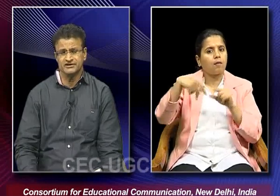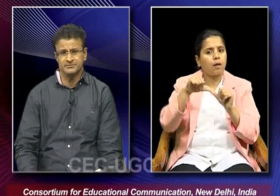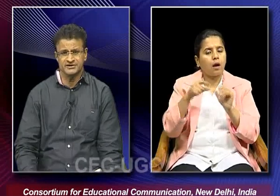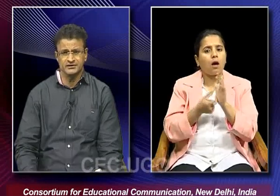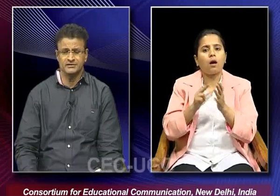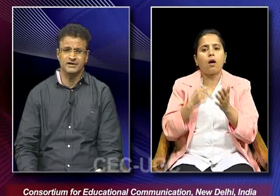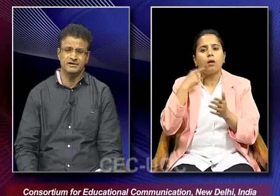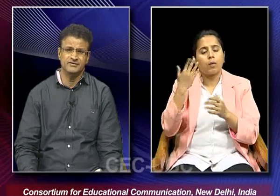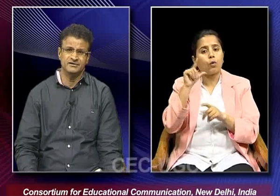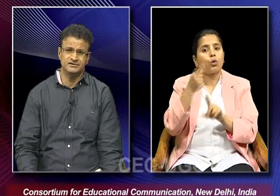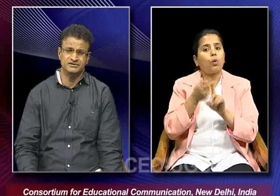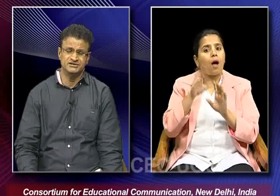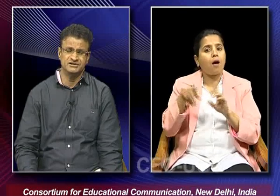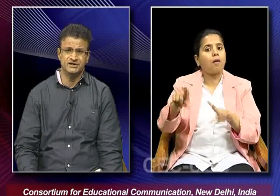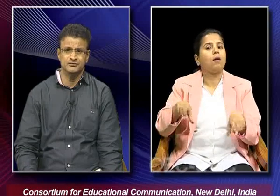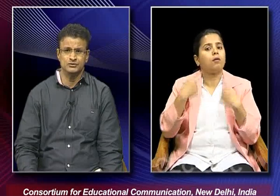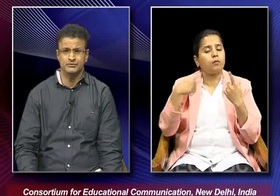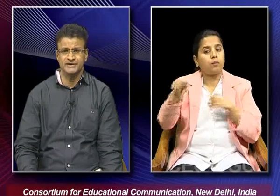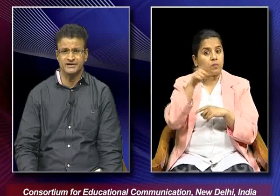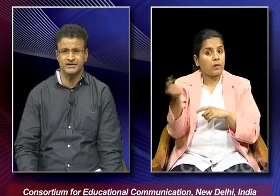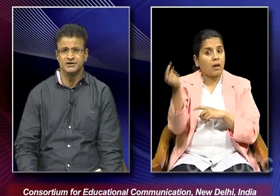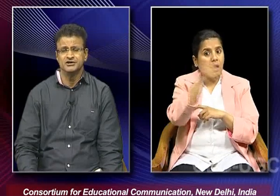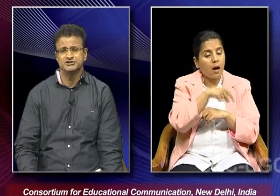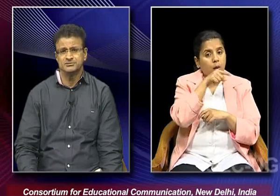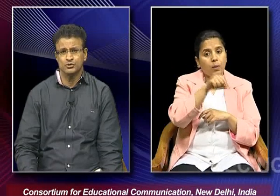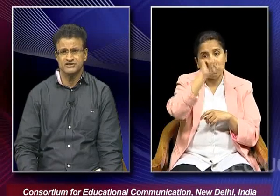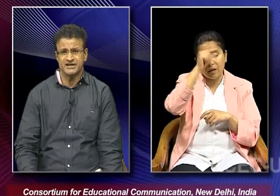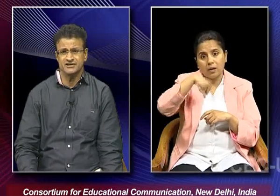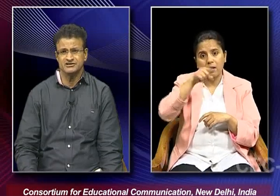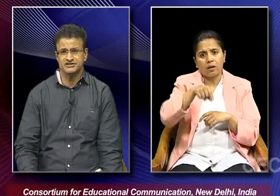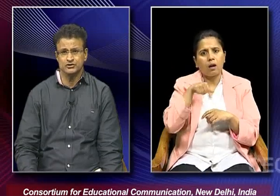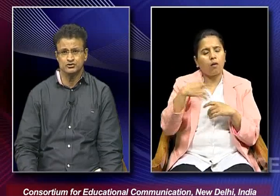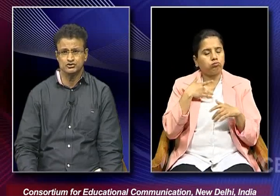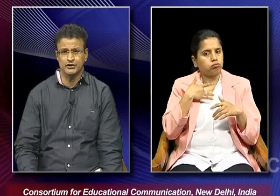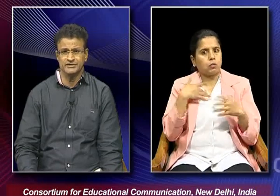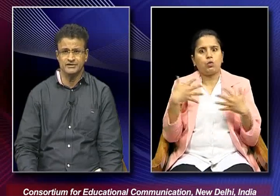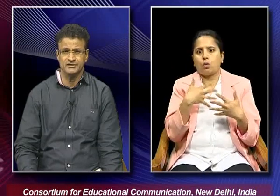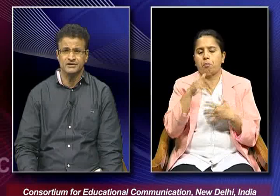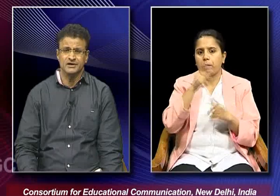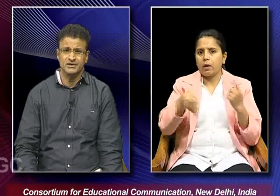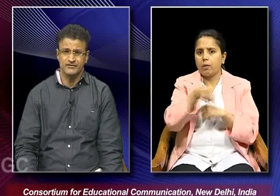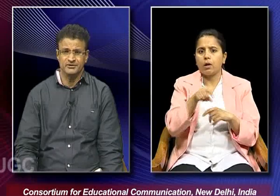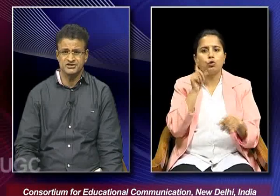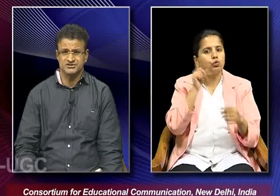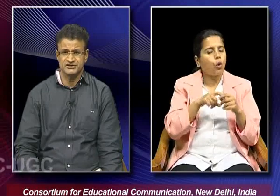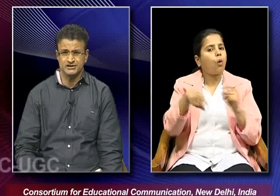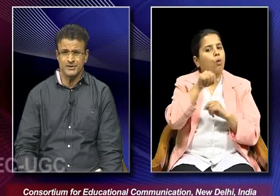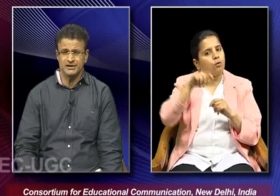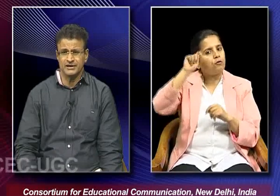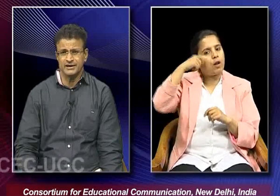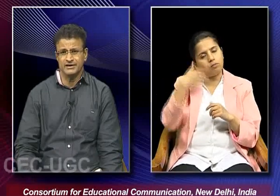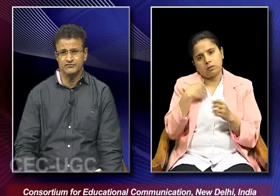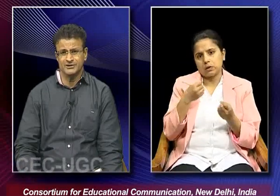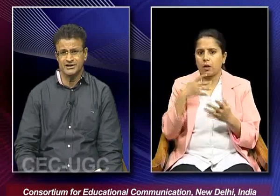studied in Britain, and when she came to India, she broke the shackles and also joined the film industry as